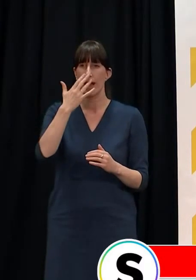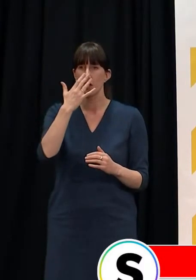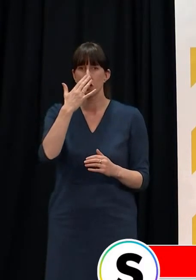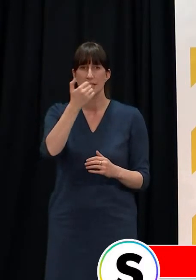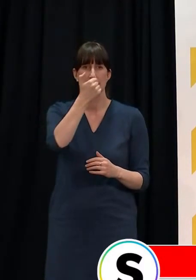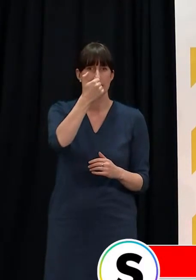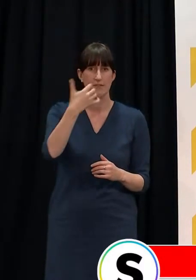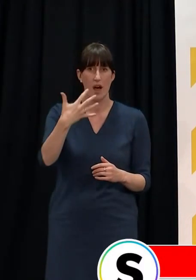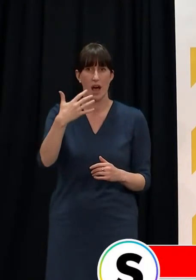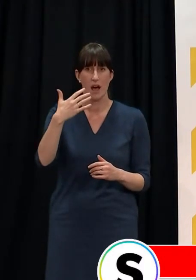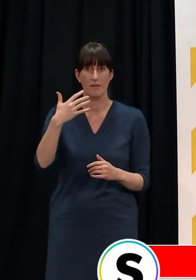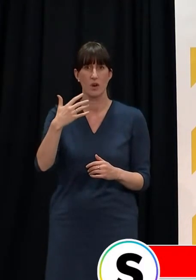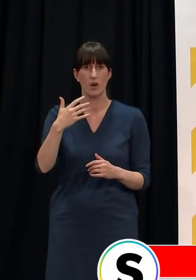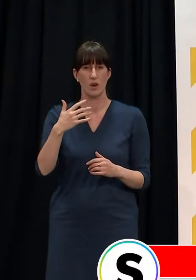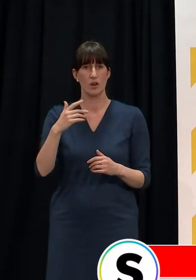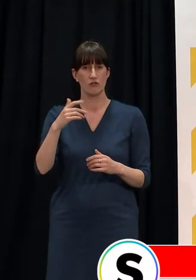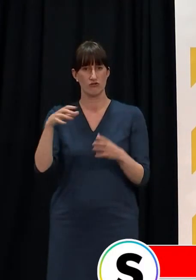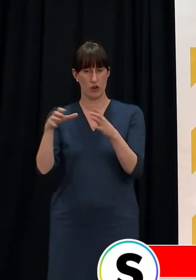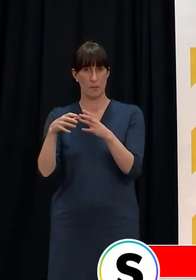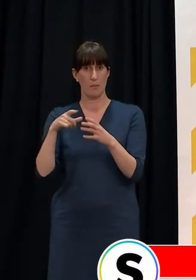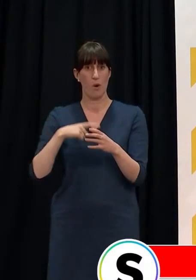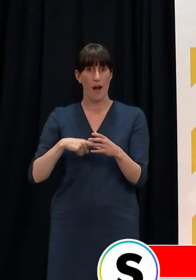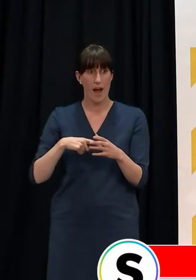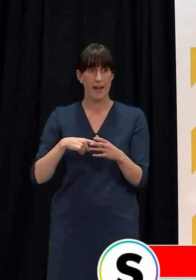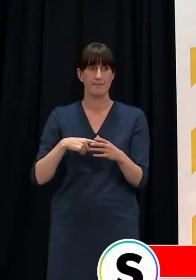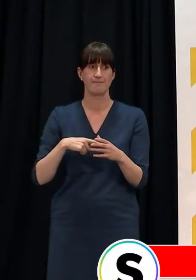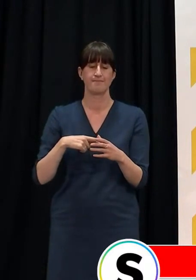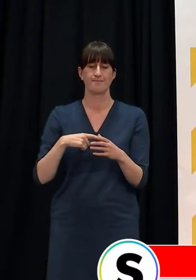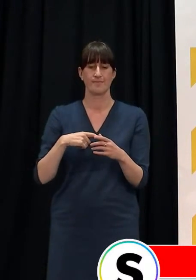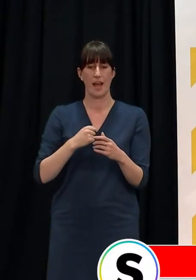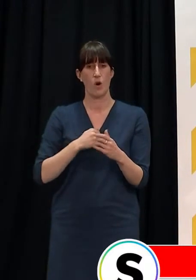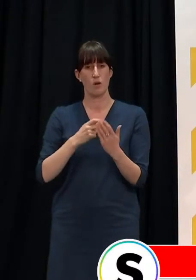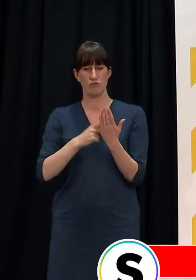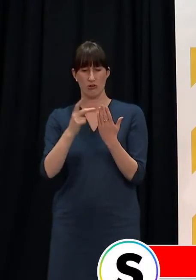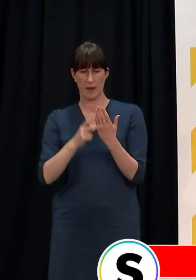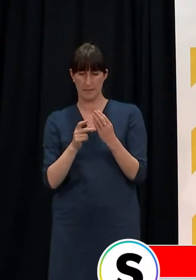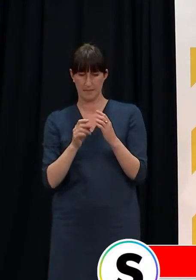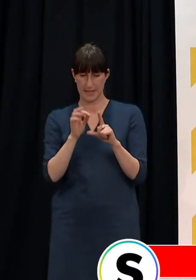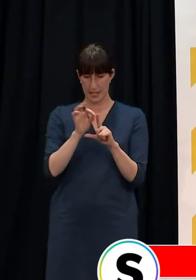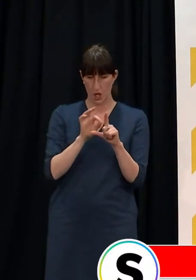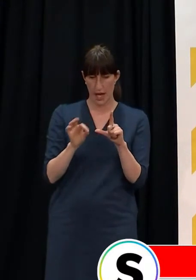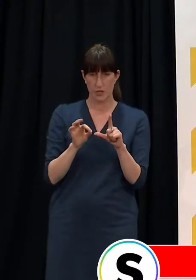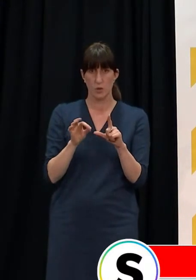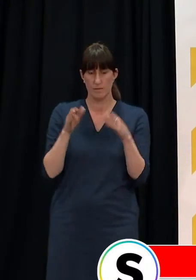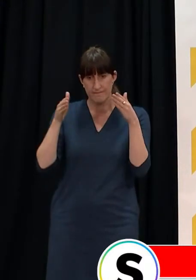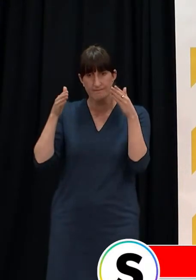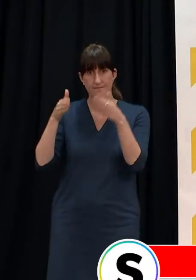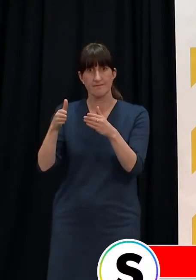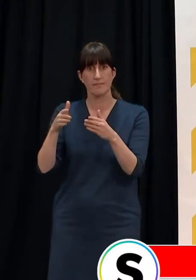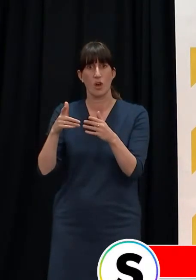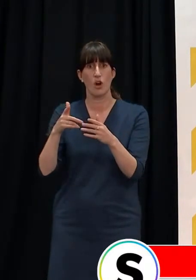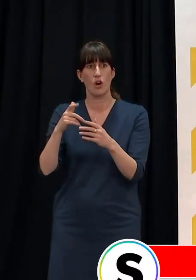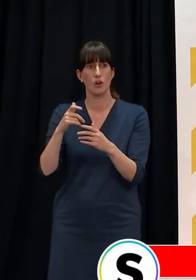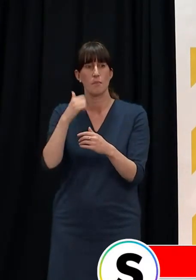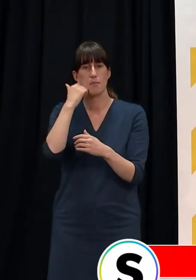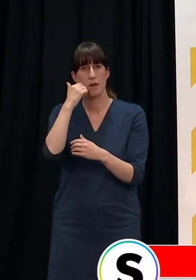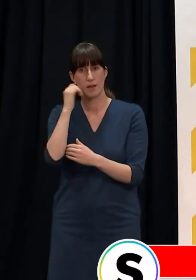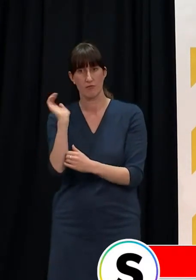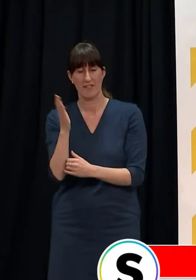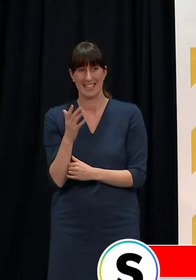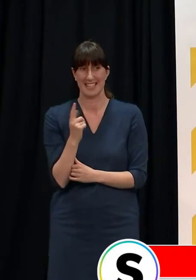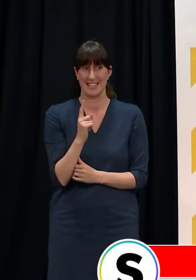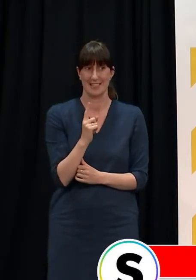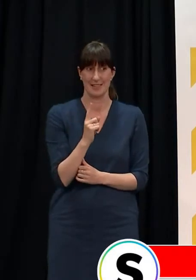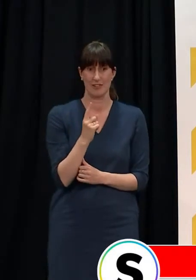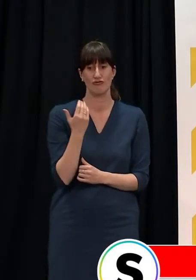over 55s, because of the effort and the design of the programs and the involvement of those Māori and Pacific providers. It's only more